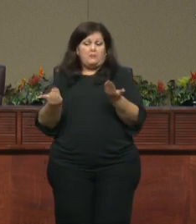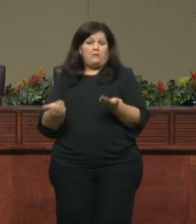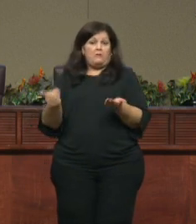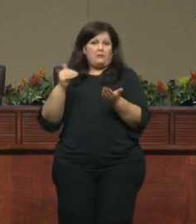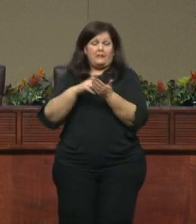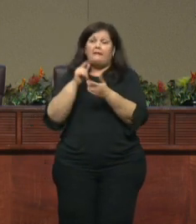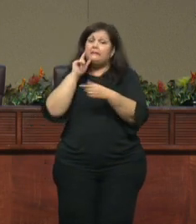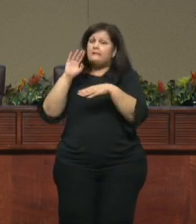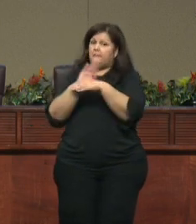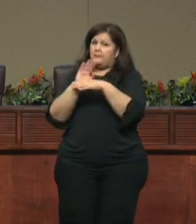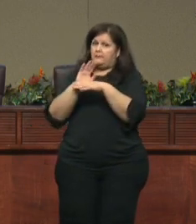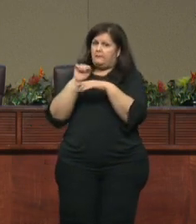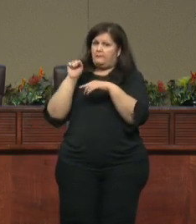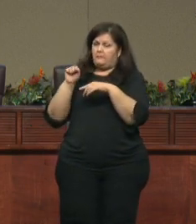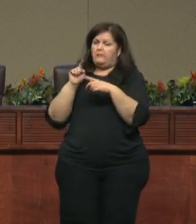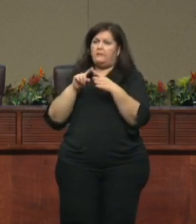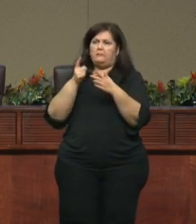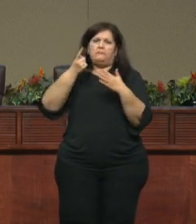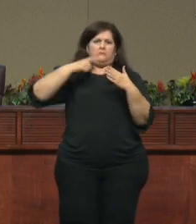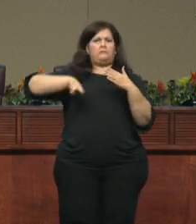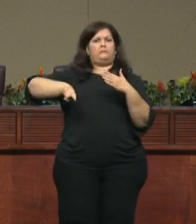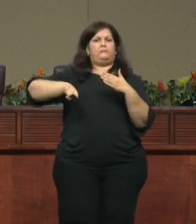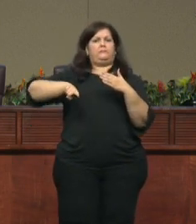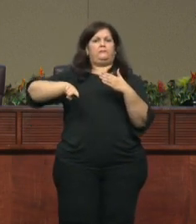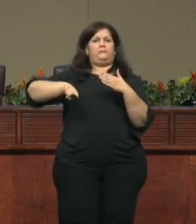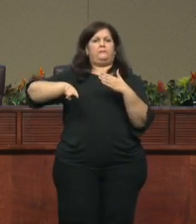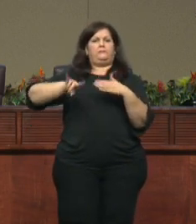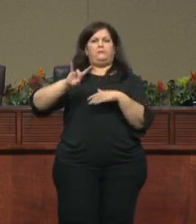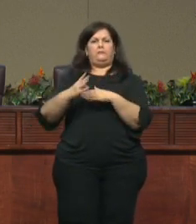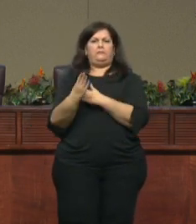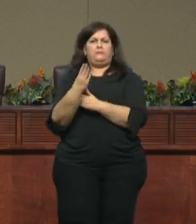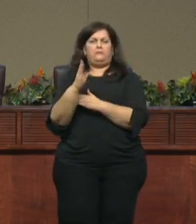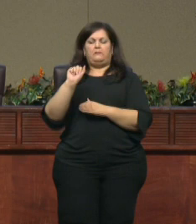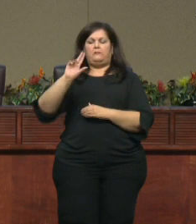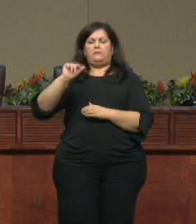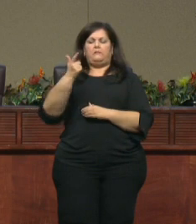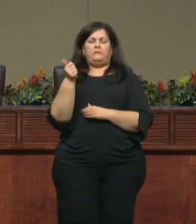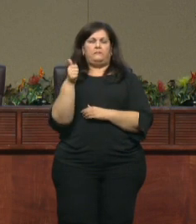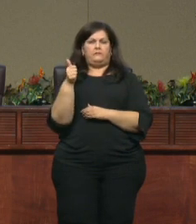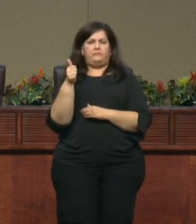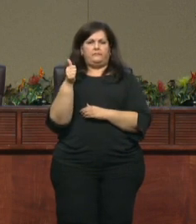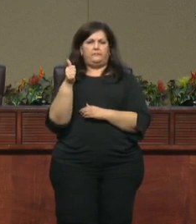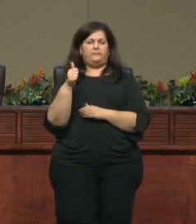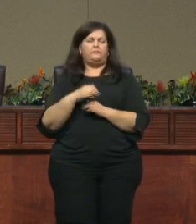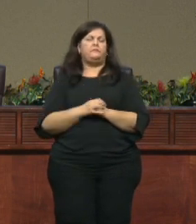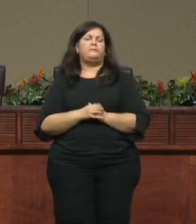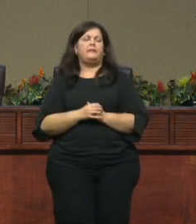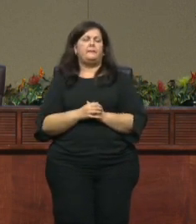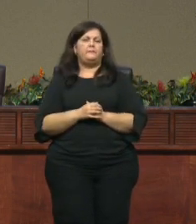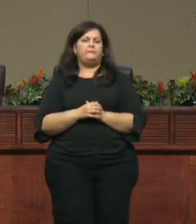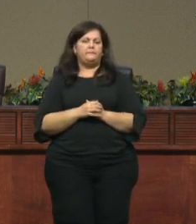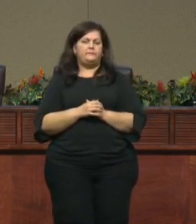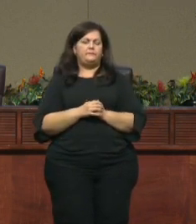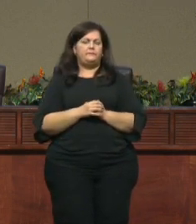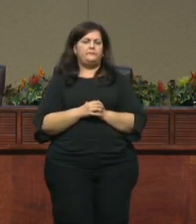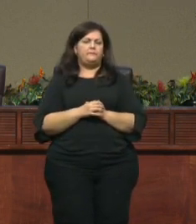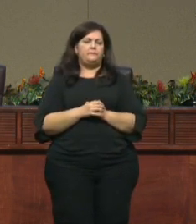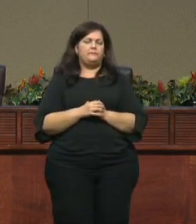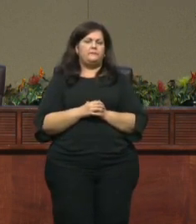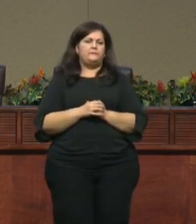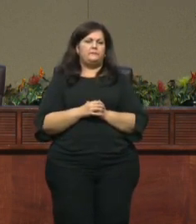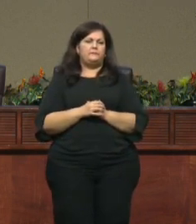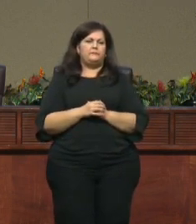business portal 1 week from today, 8 a.m. on August the 10th. We're still looking into